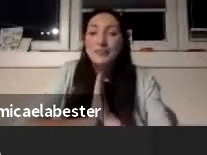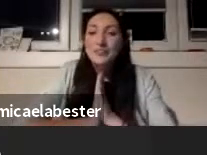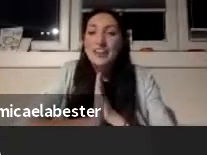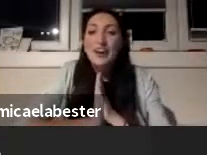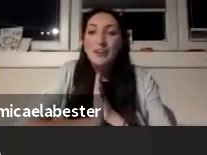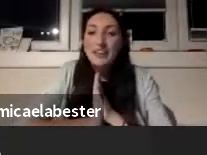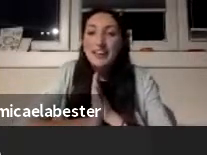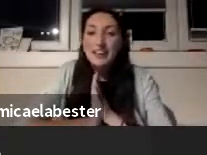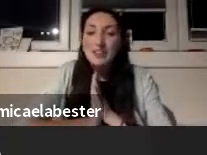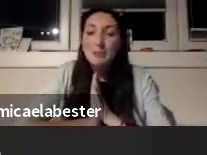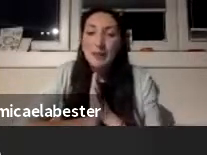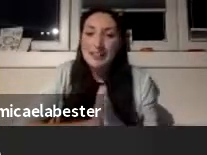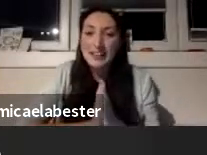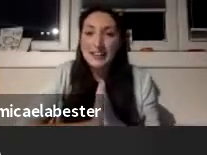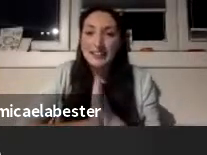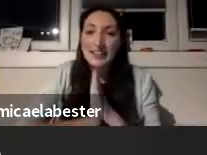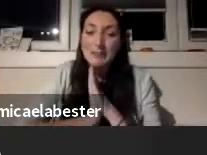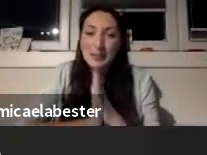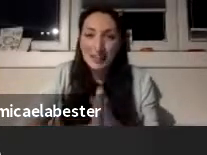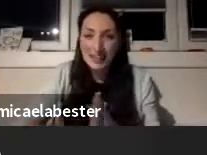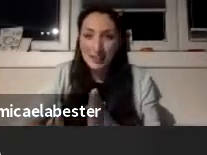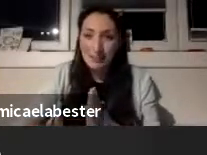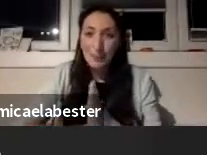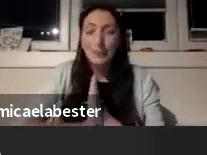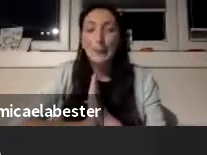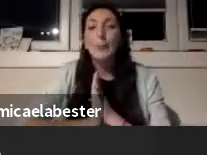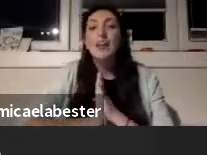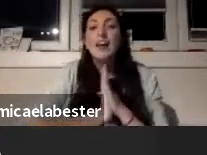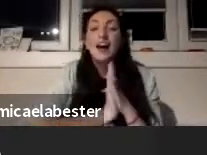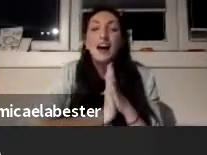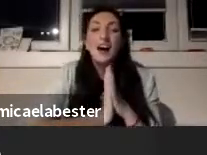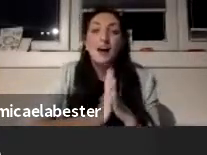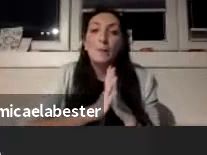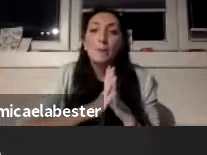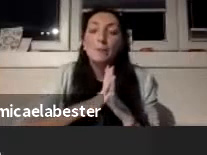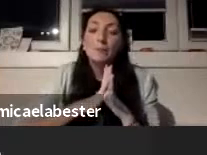So now we can get onto BSL in particular.